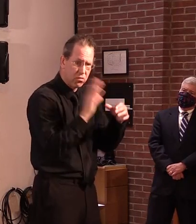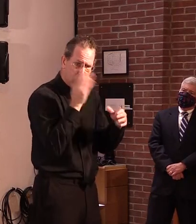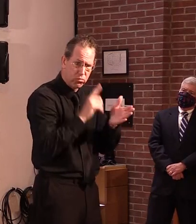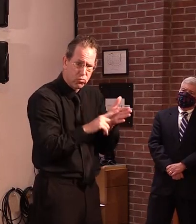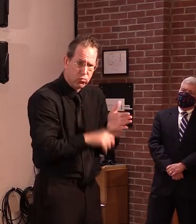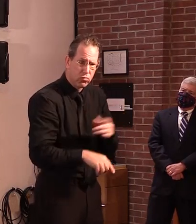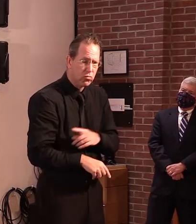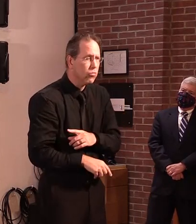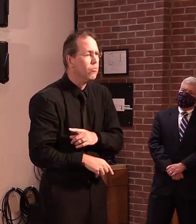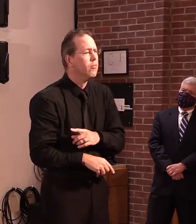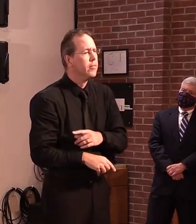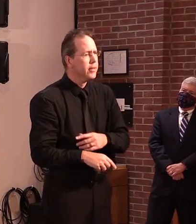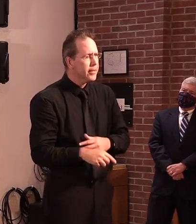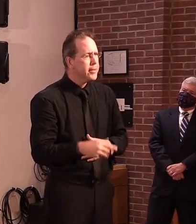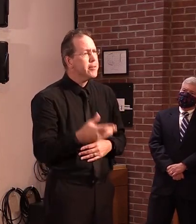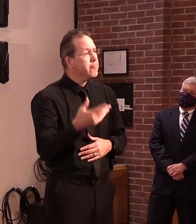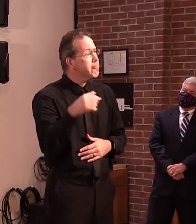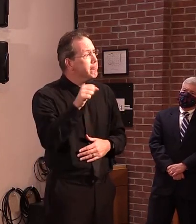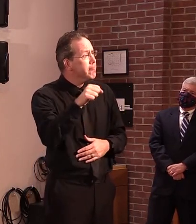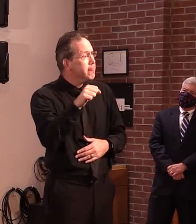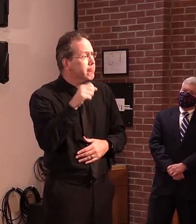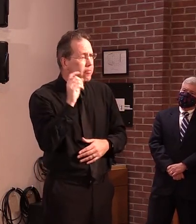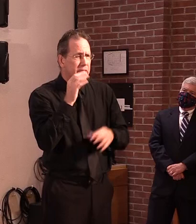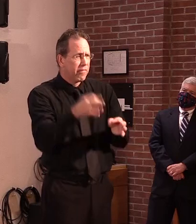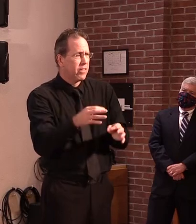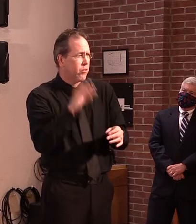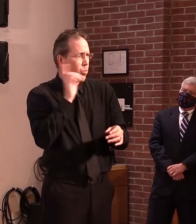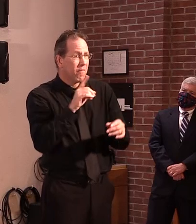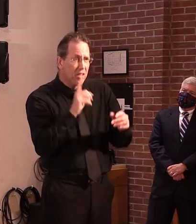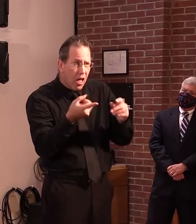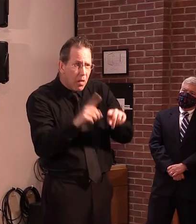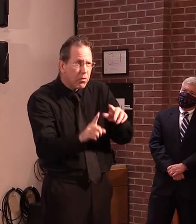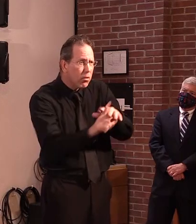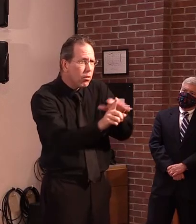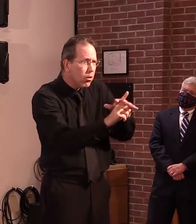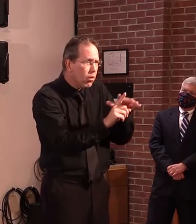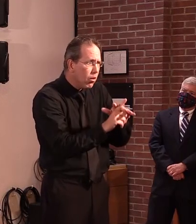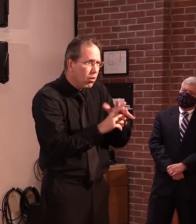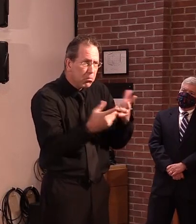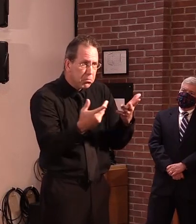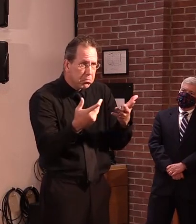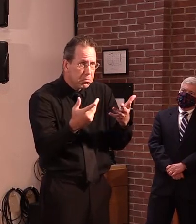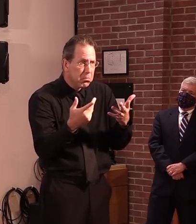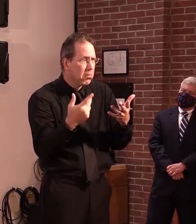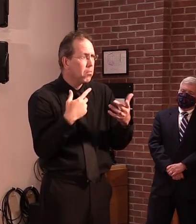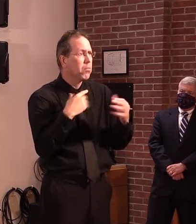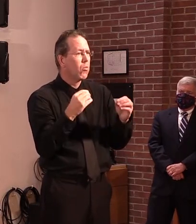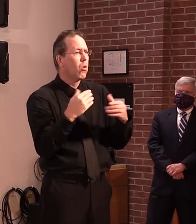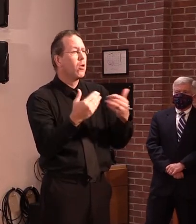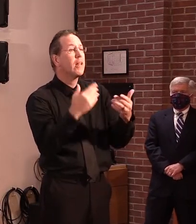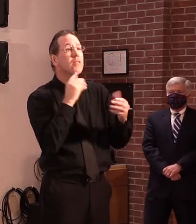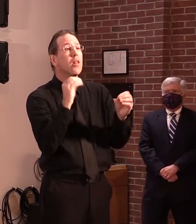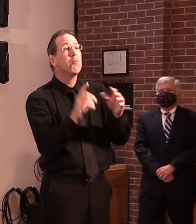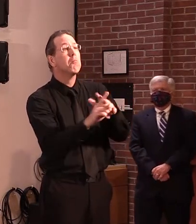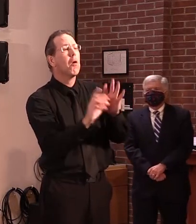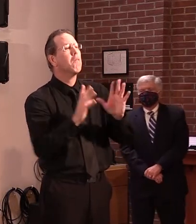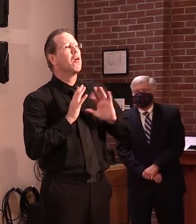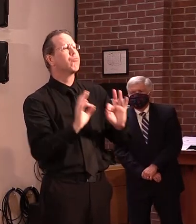see a number of cases from somewhere that piques our curiosity a little